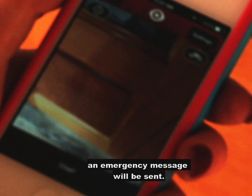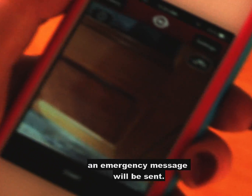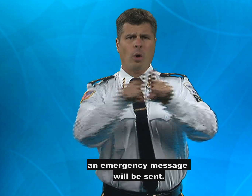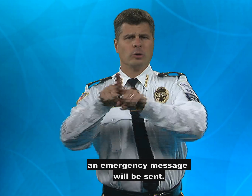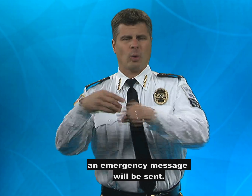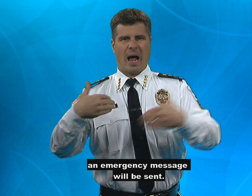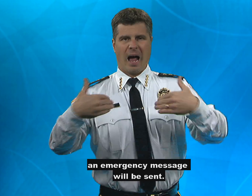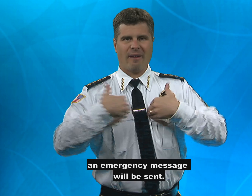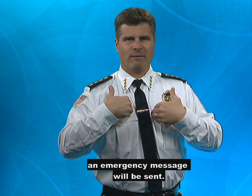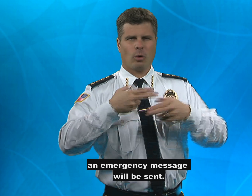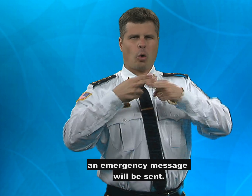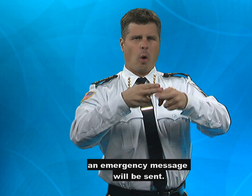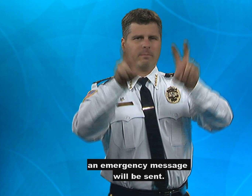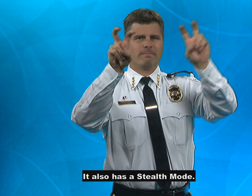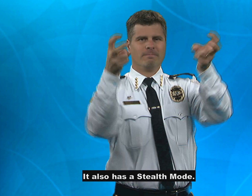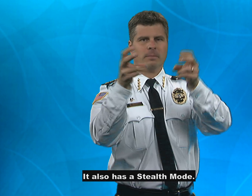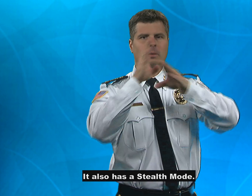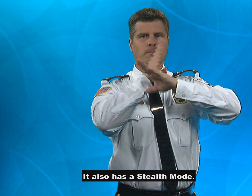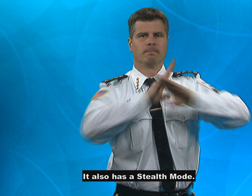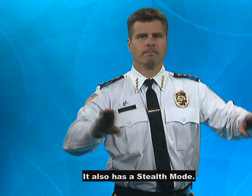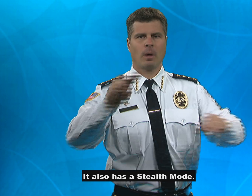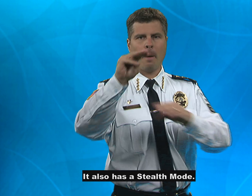sent. It also has a stealth mode.